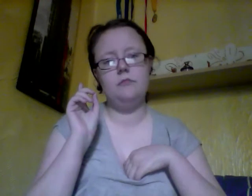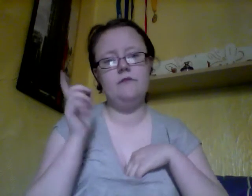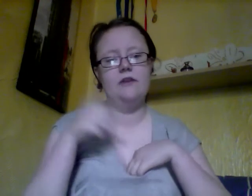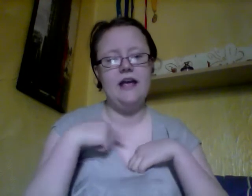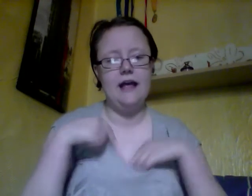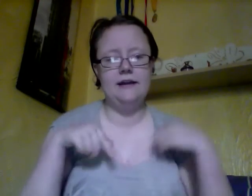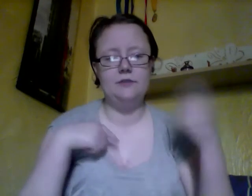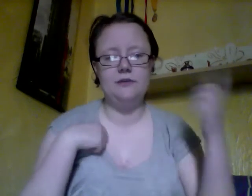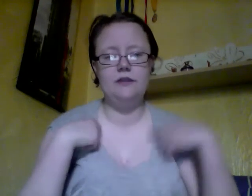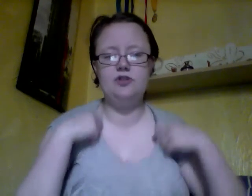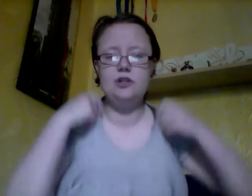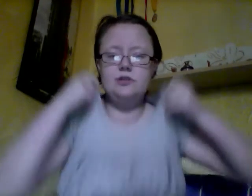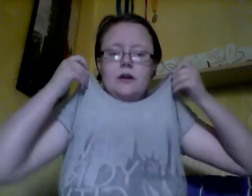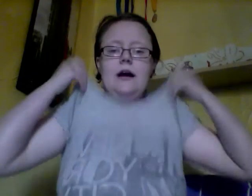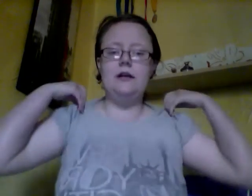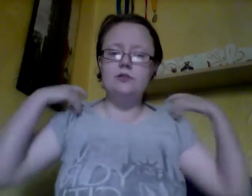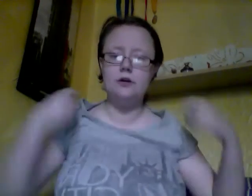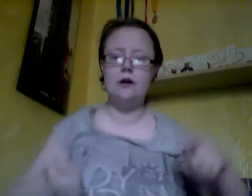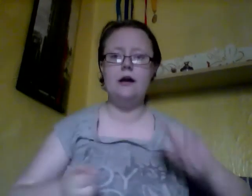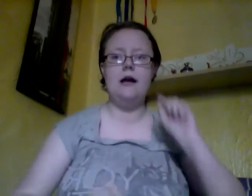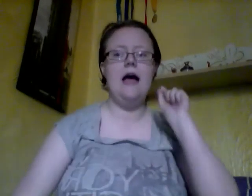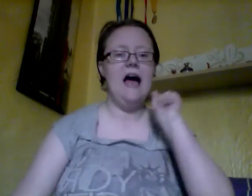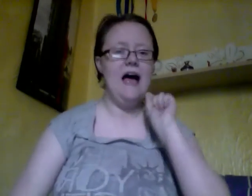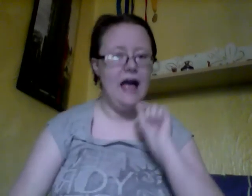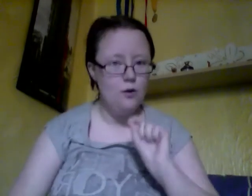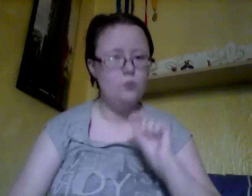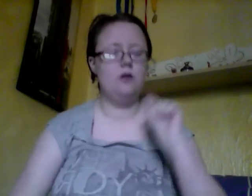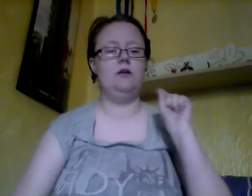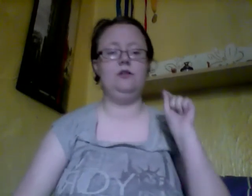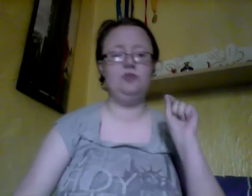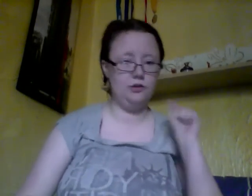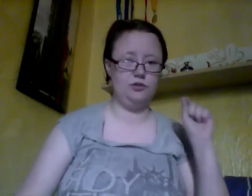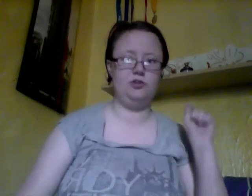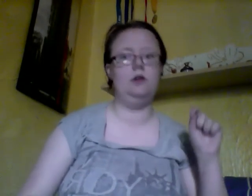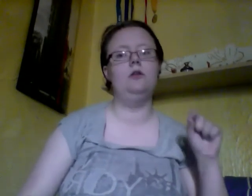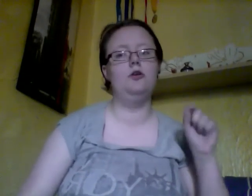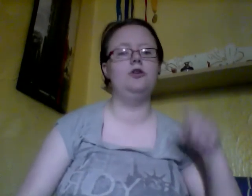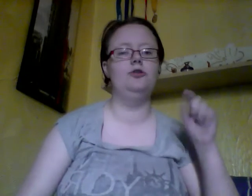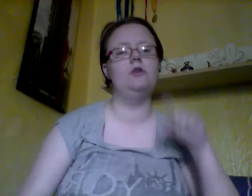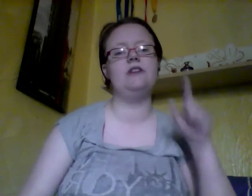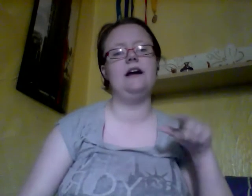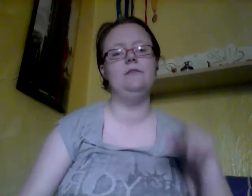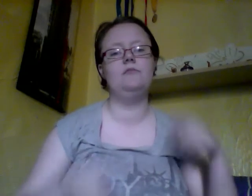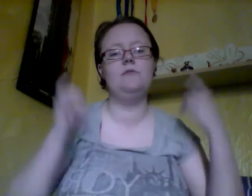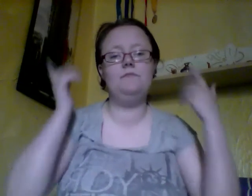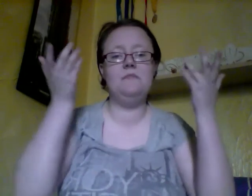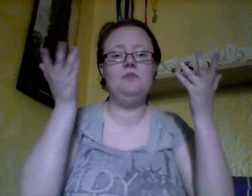For N, this one kind of cheats at his. How does Sherlock not die? But I'm using it